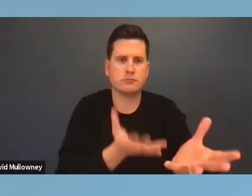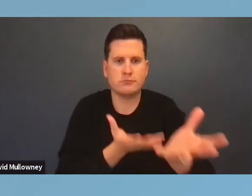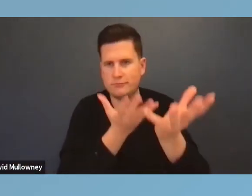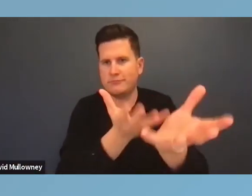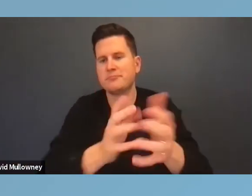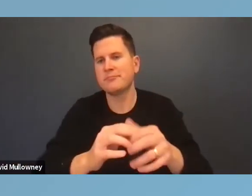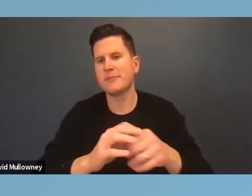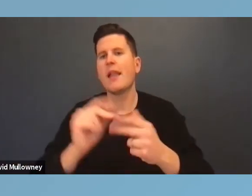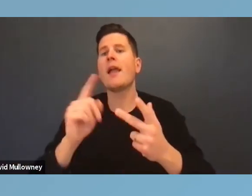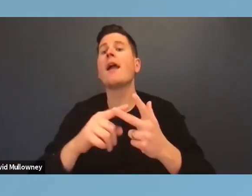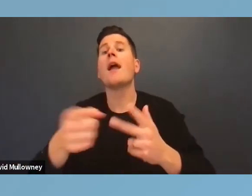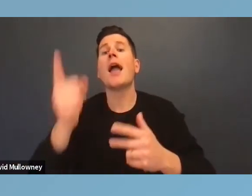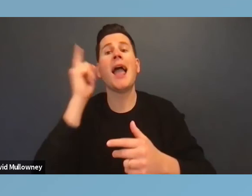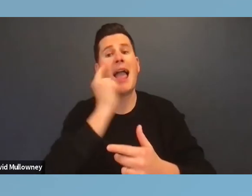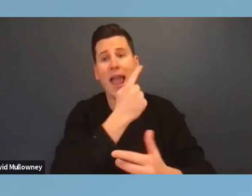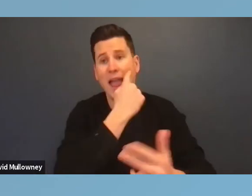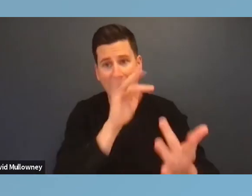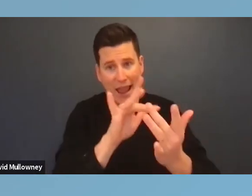interpreter clearly.